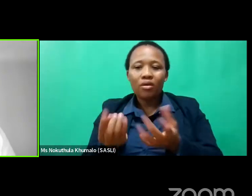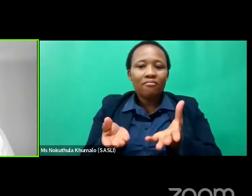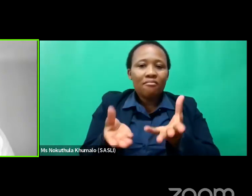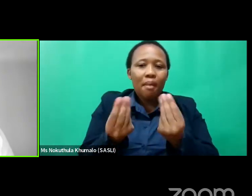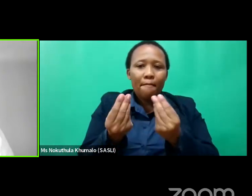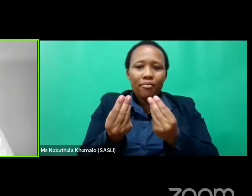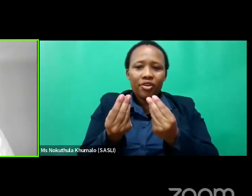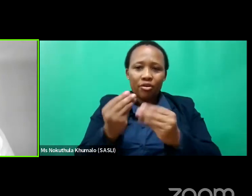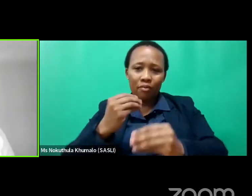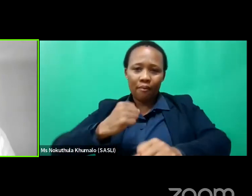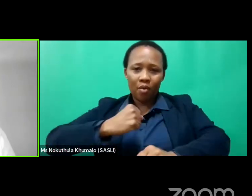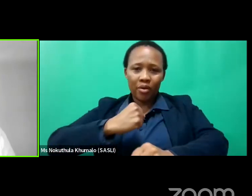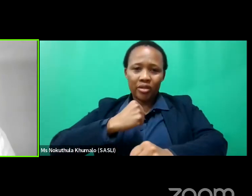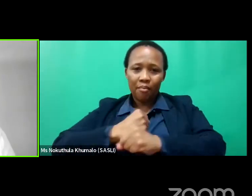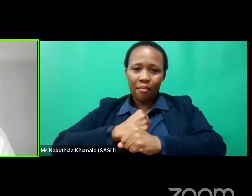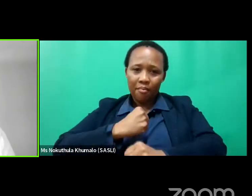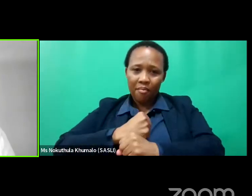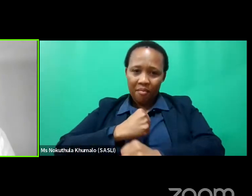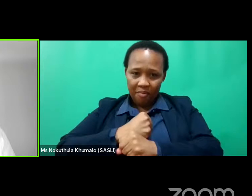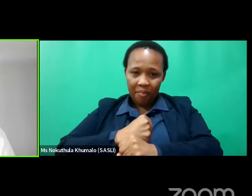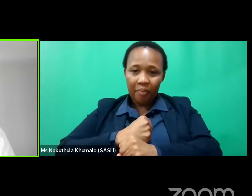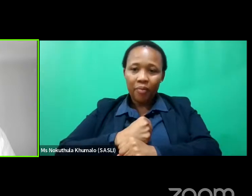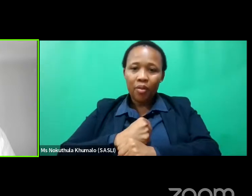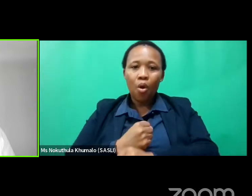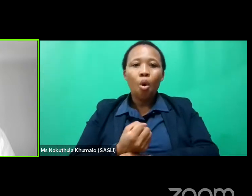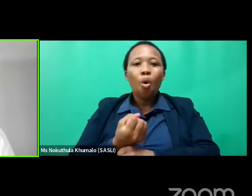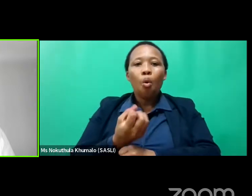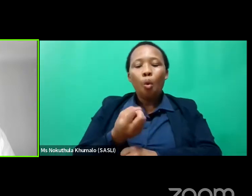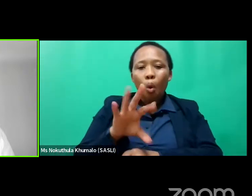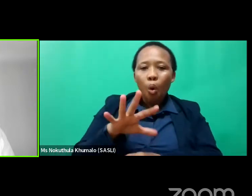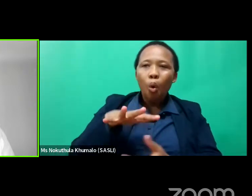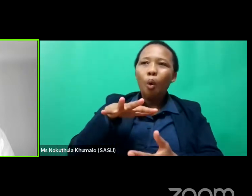or poor prospects of securing employment.